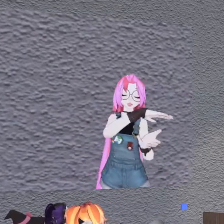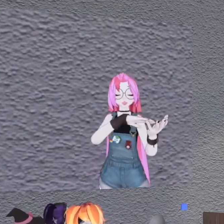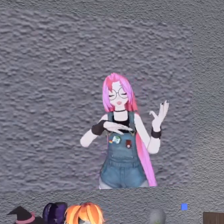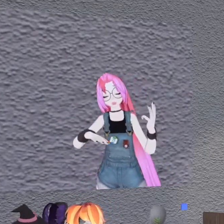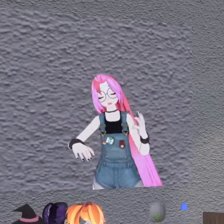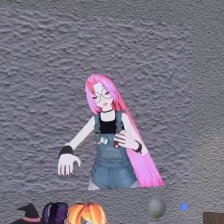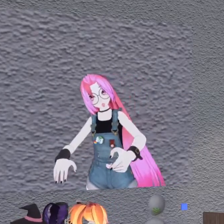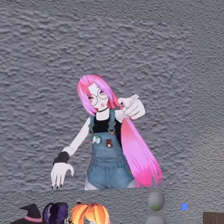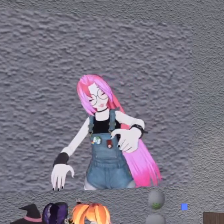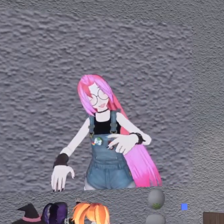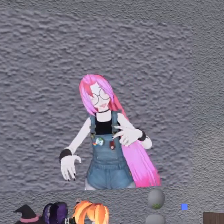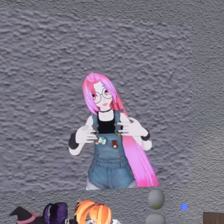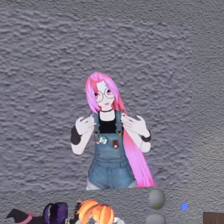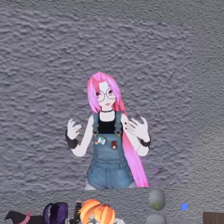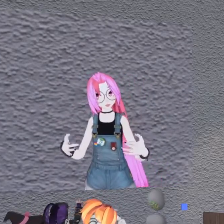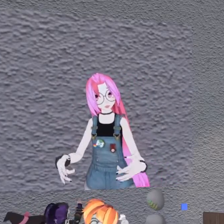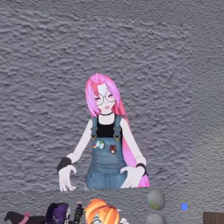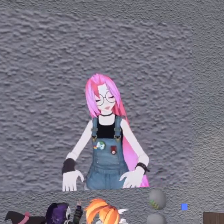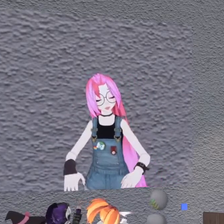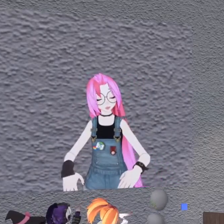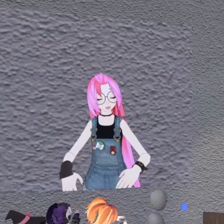in. Yeah, what's up?